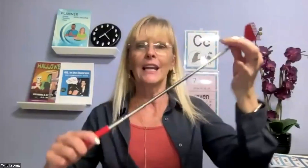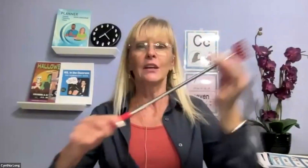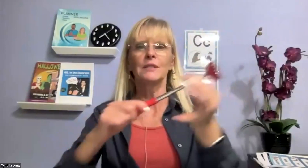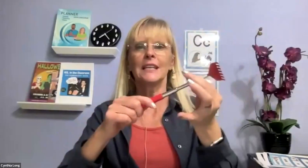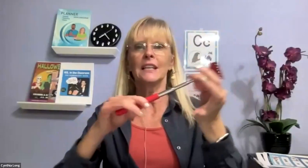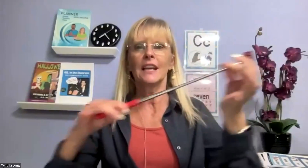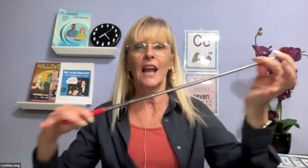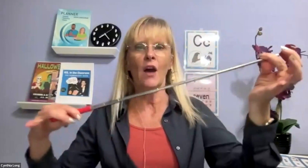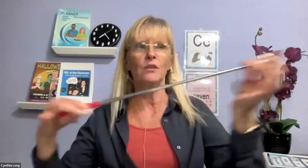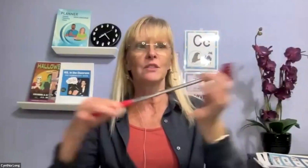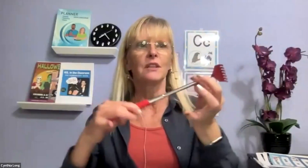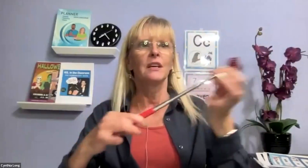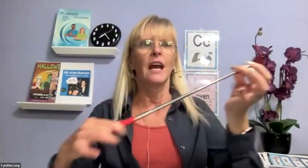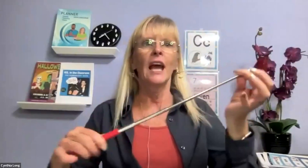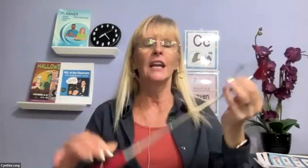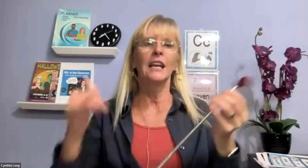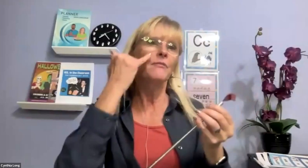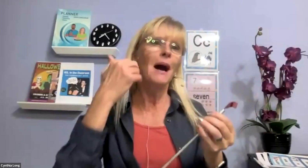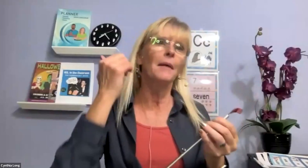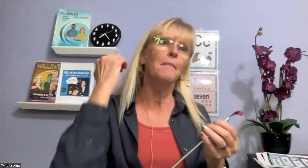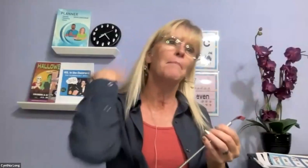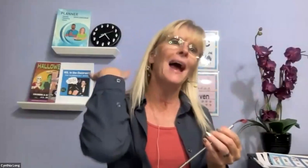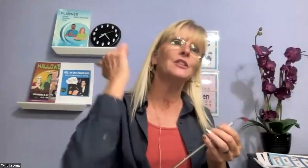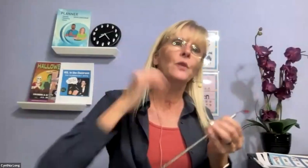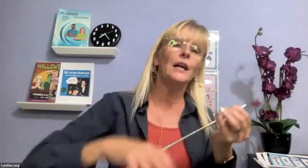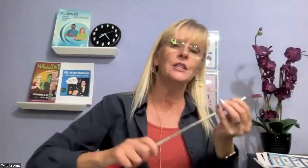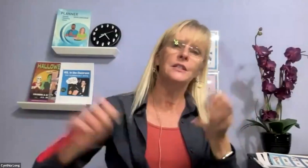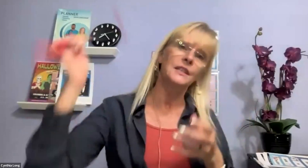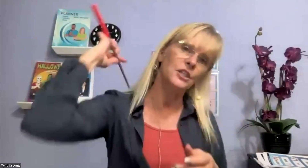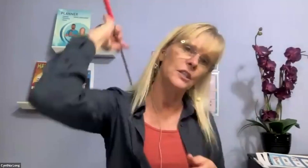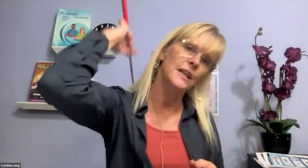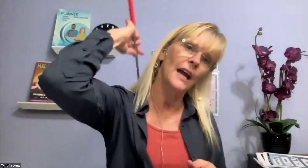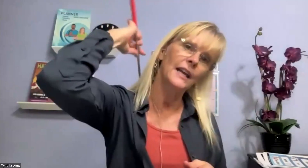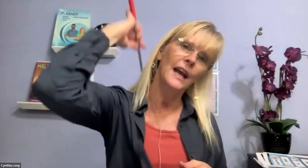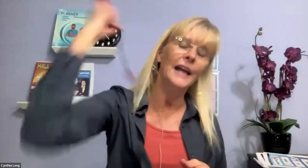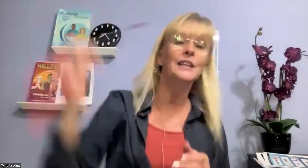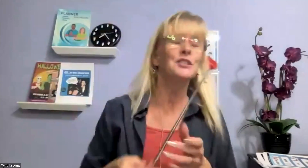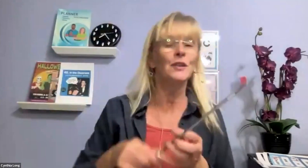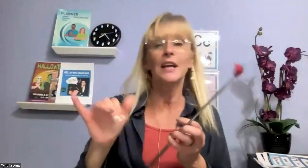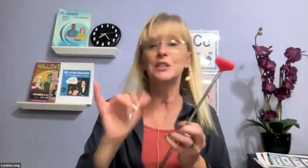it goes in and out. And if my back itches, I can do that too.